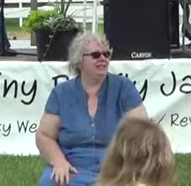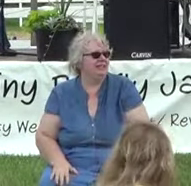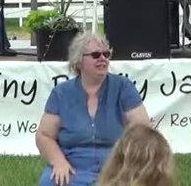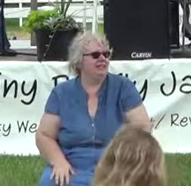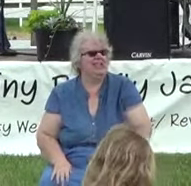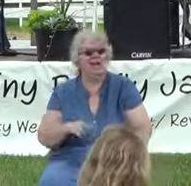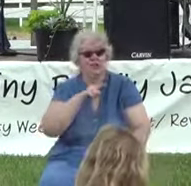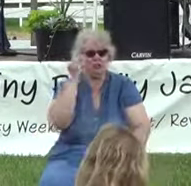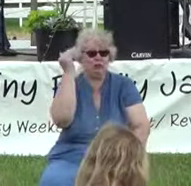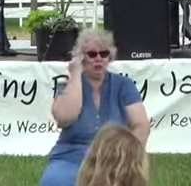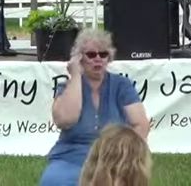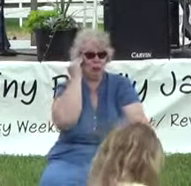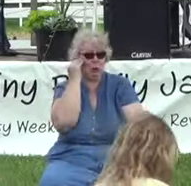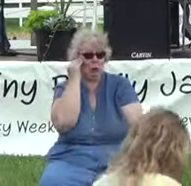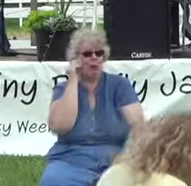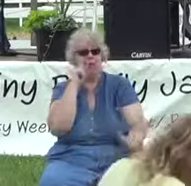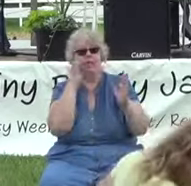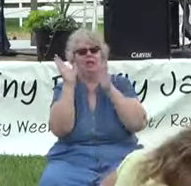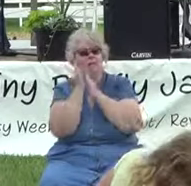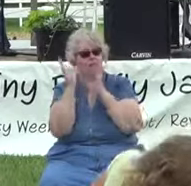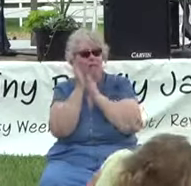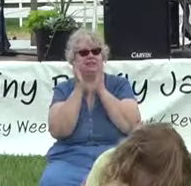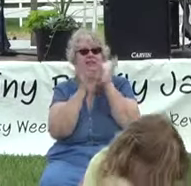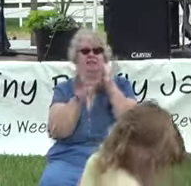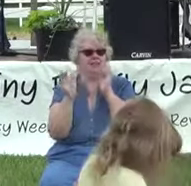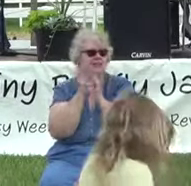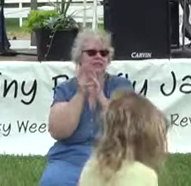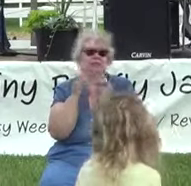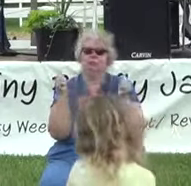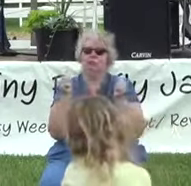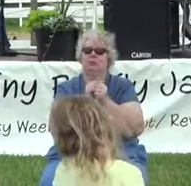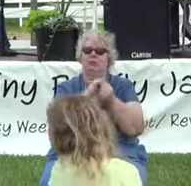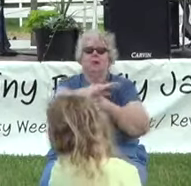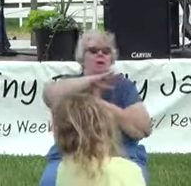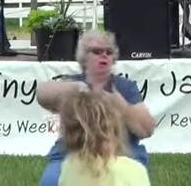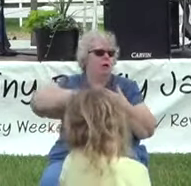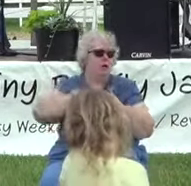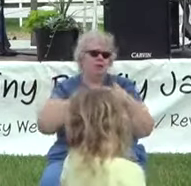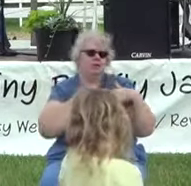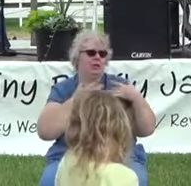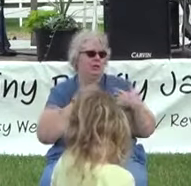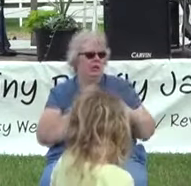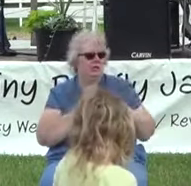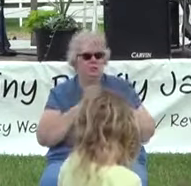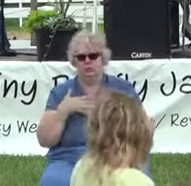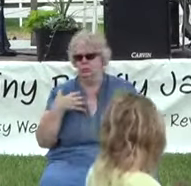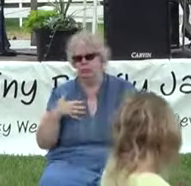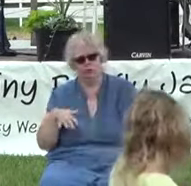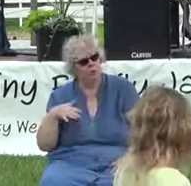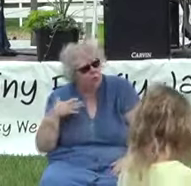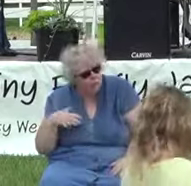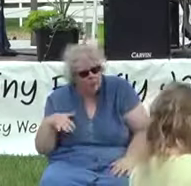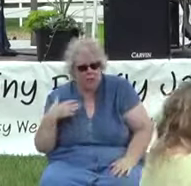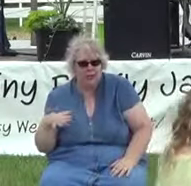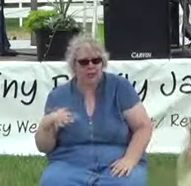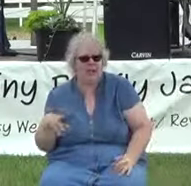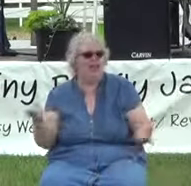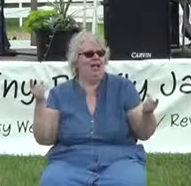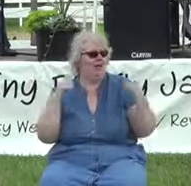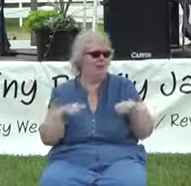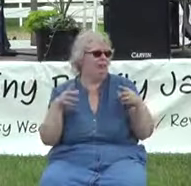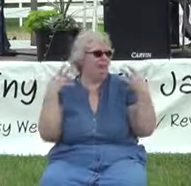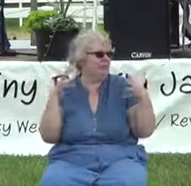And you know they praised Jesus with all their heart. It was so amazing. And when we